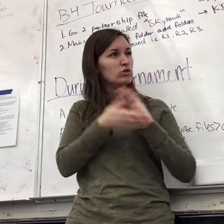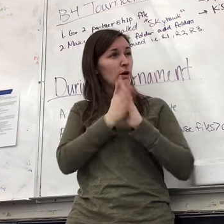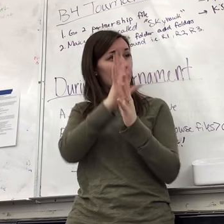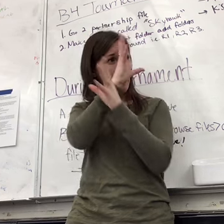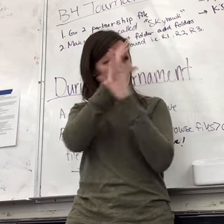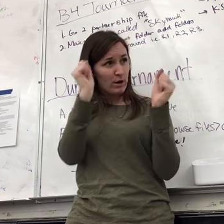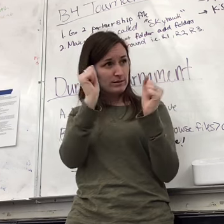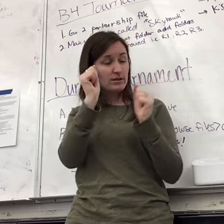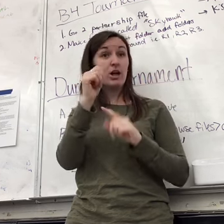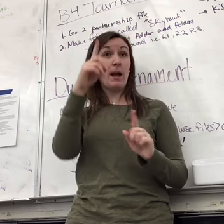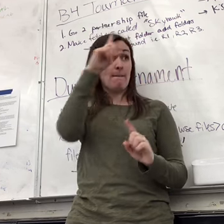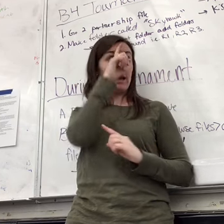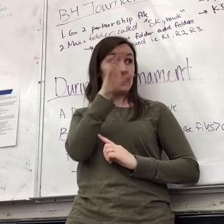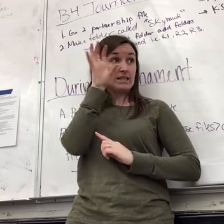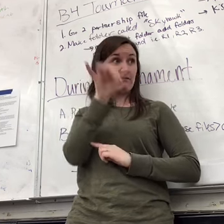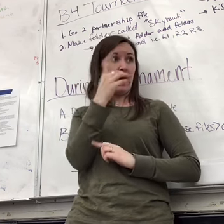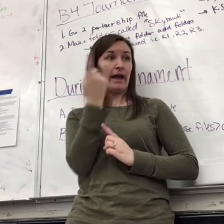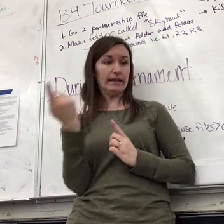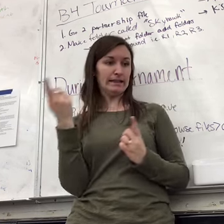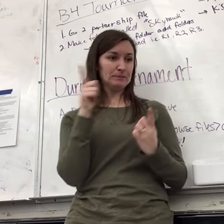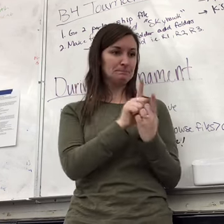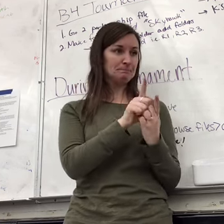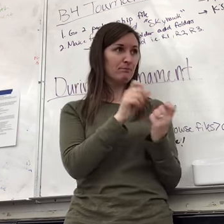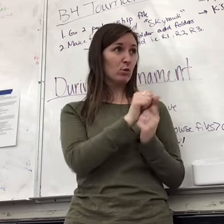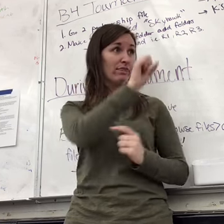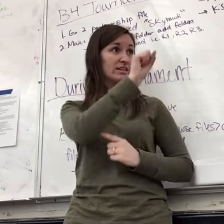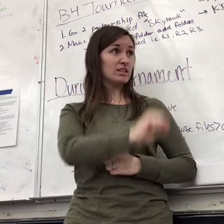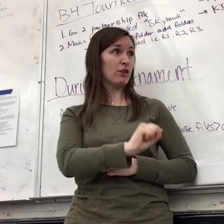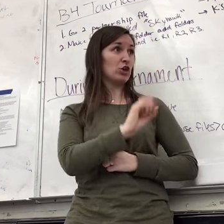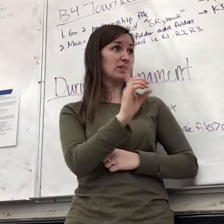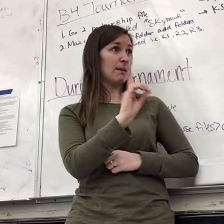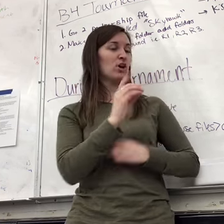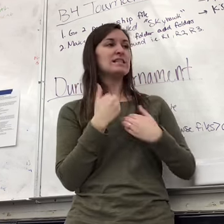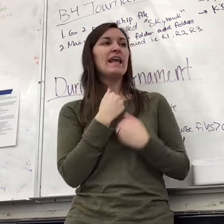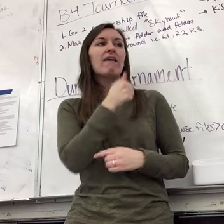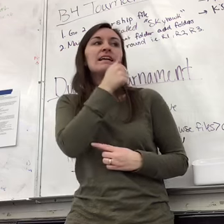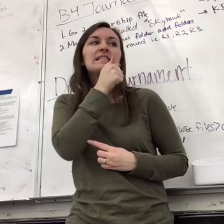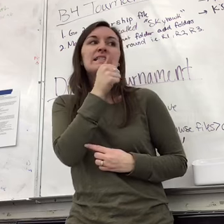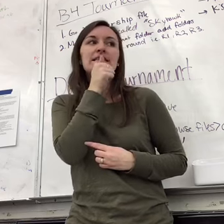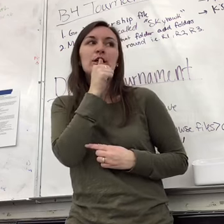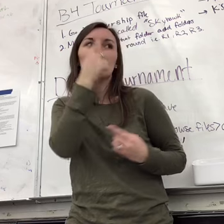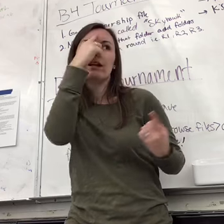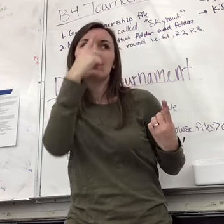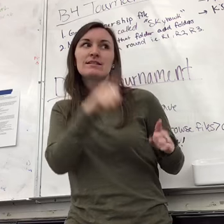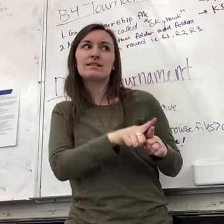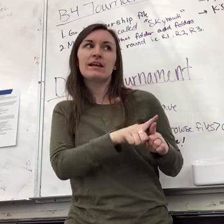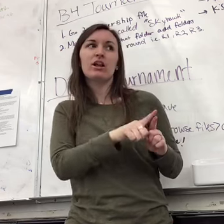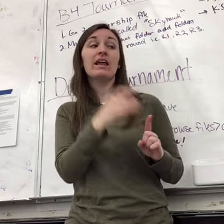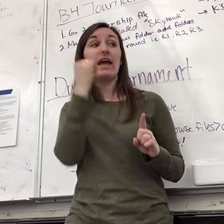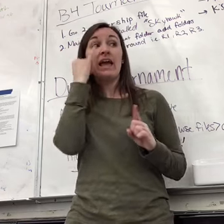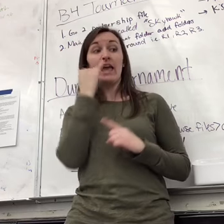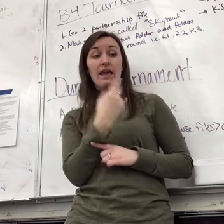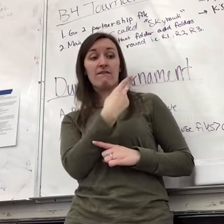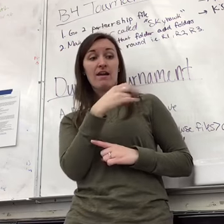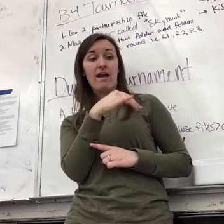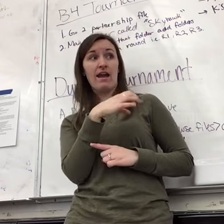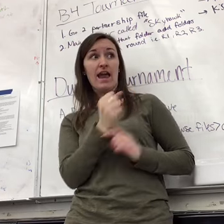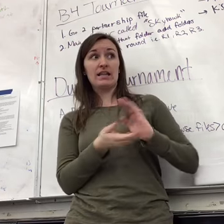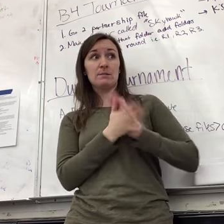of that, he meets with the Southern Democrats and they make a secret deal. If Rutherford B. Hayes becomes the president, they will take